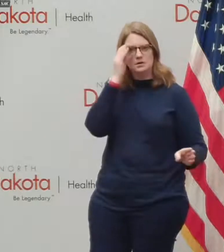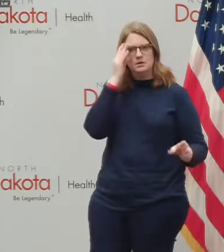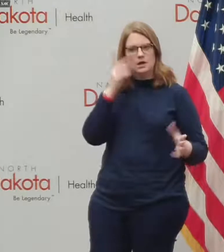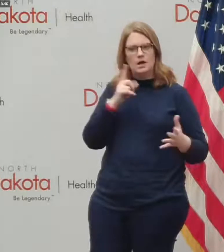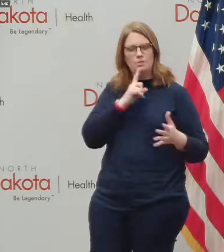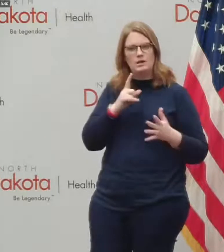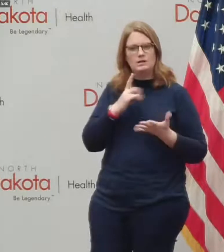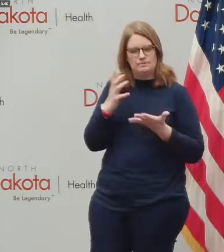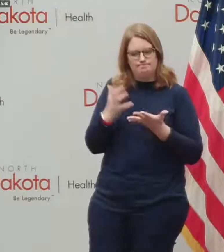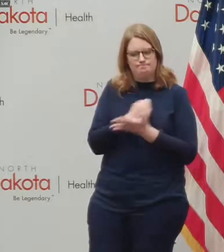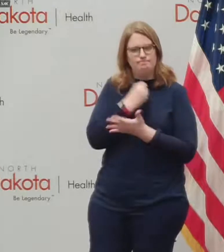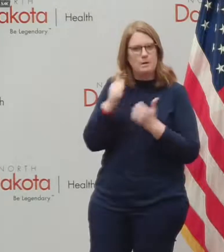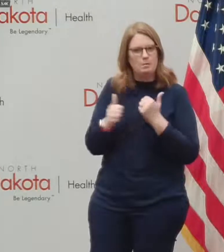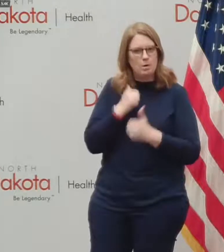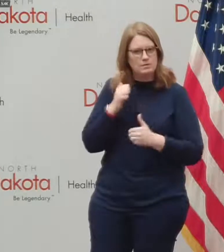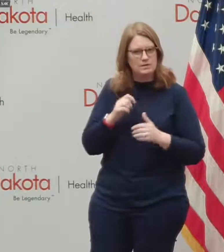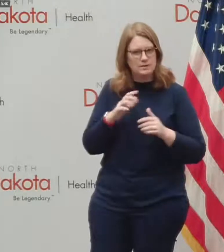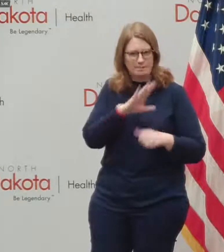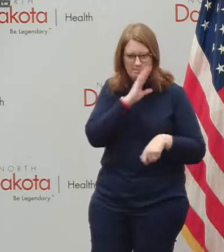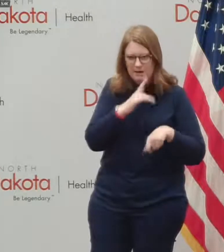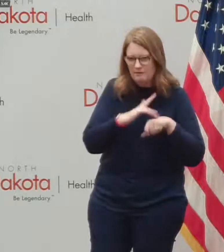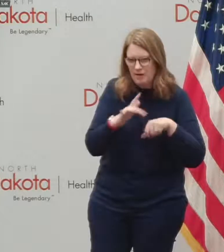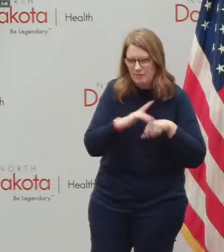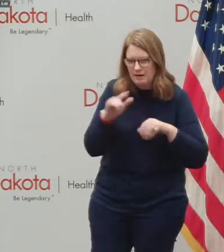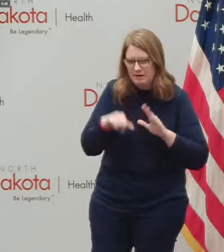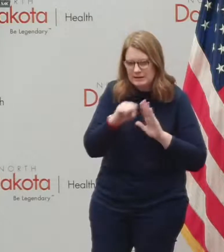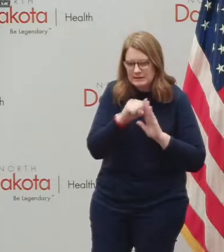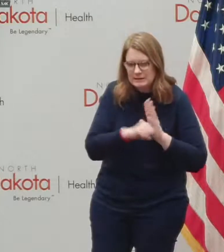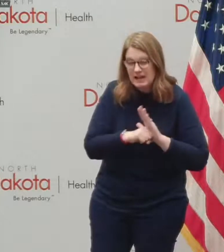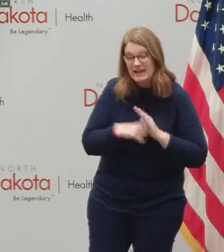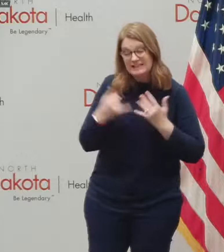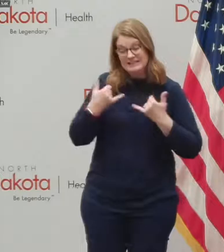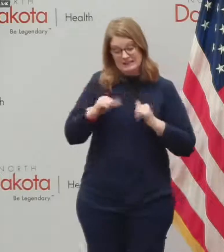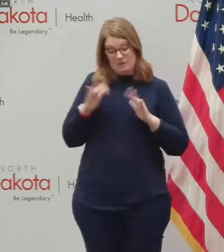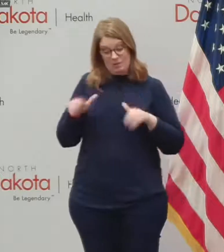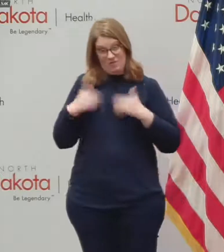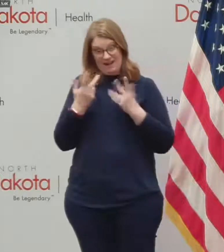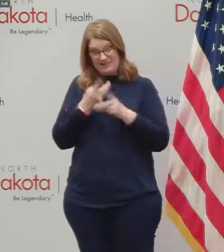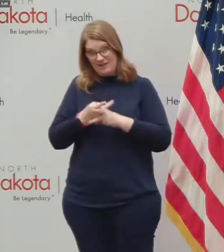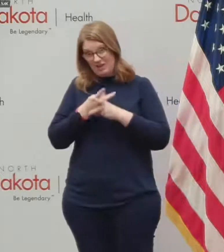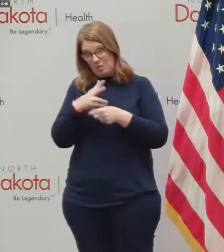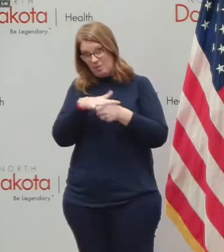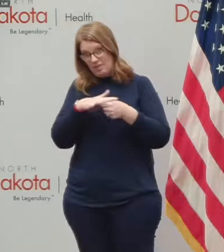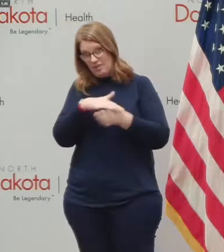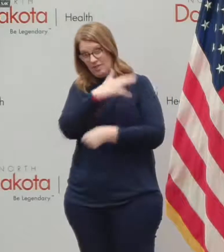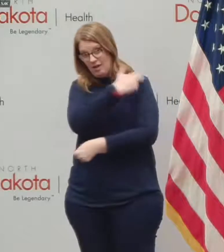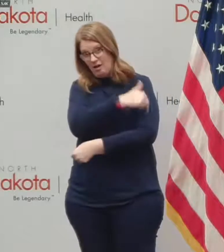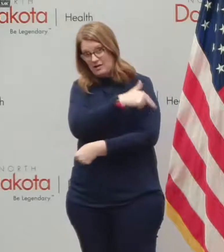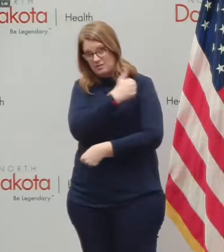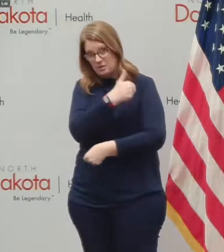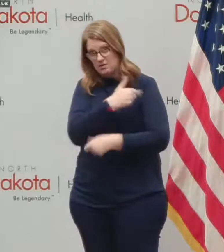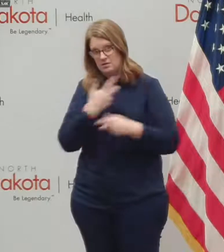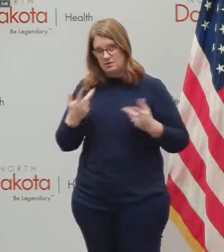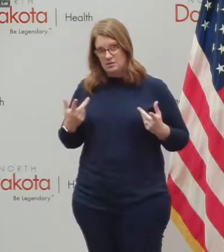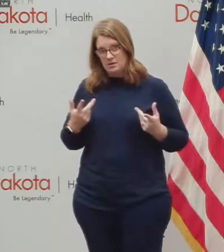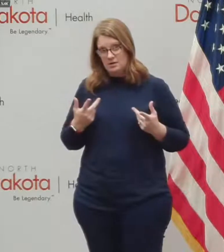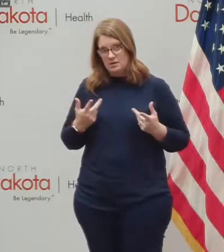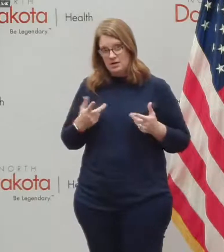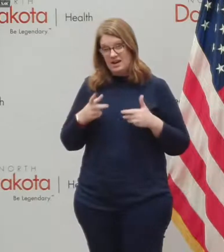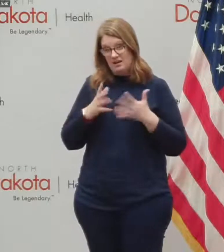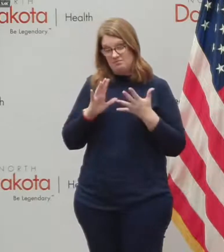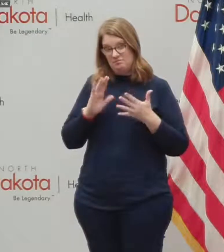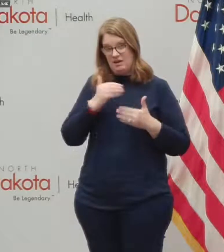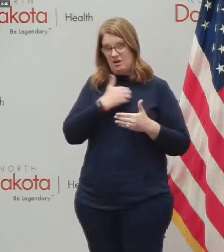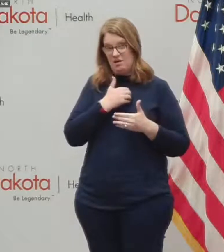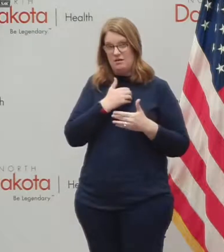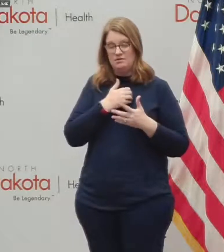state and still be providing that care within the hospital walls of our primary